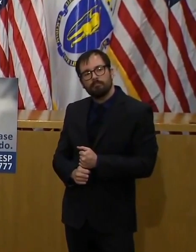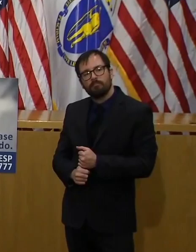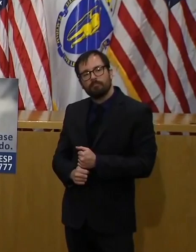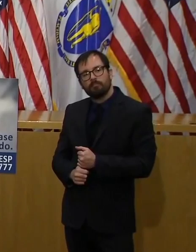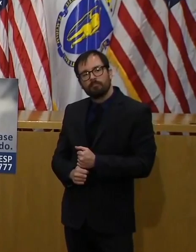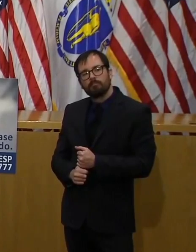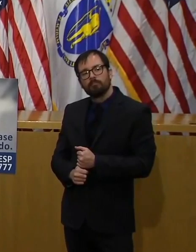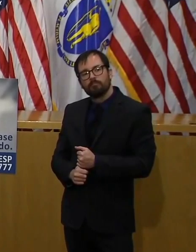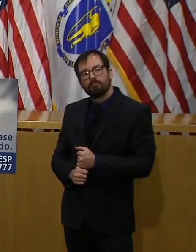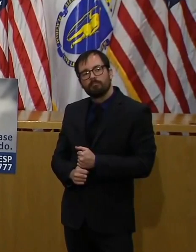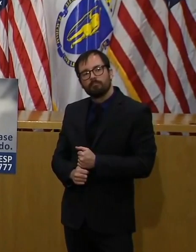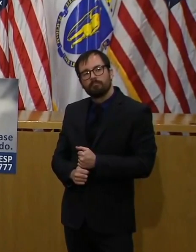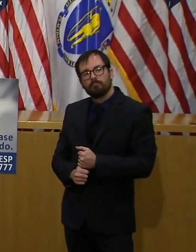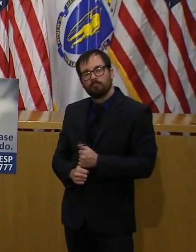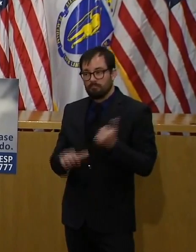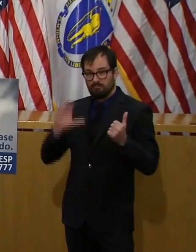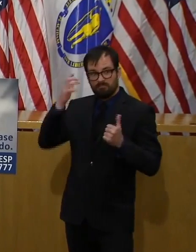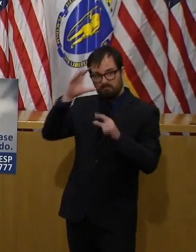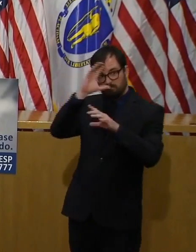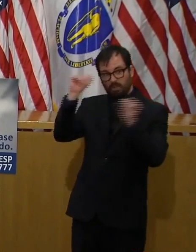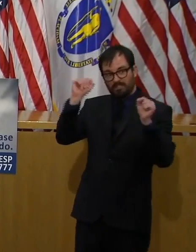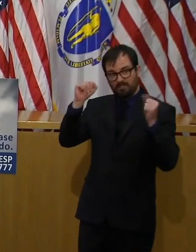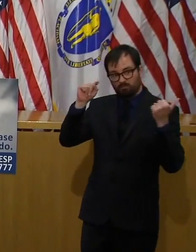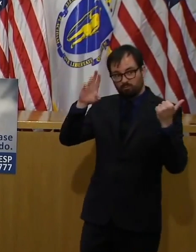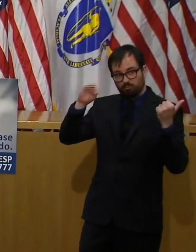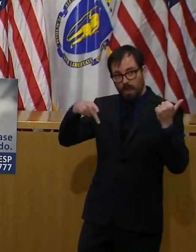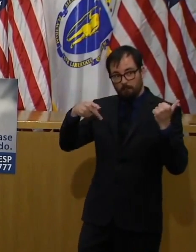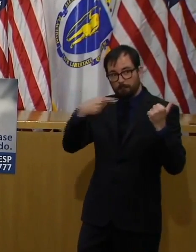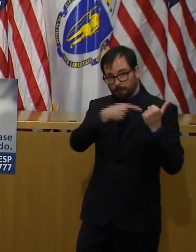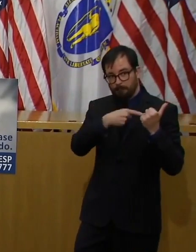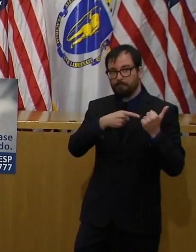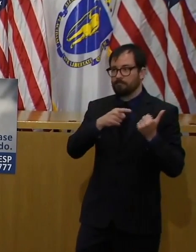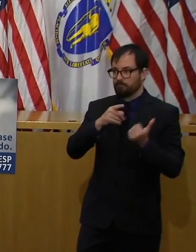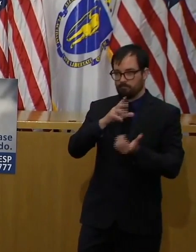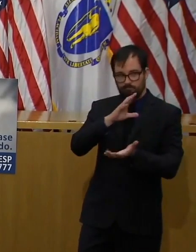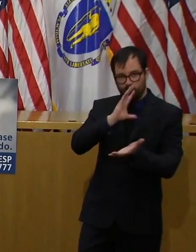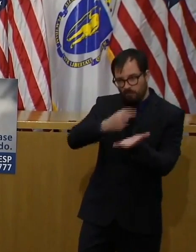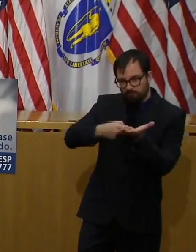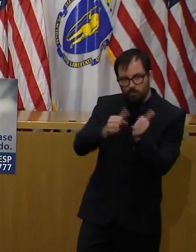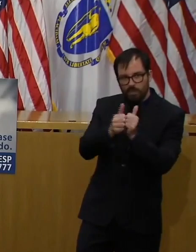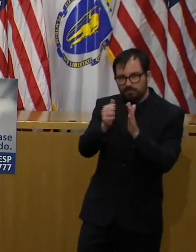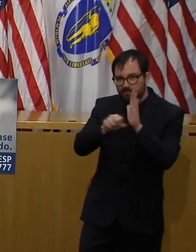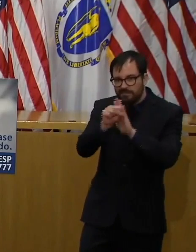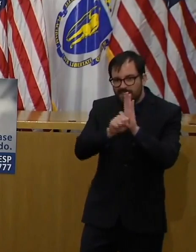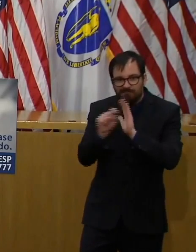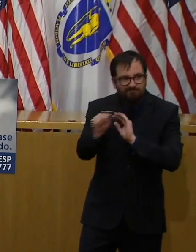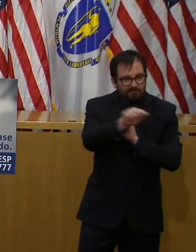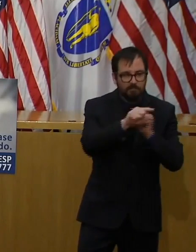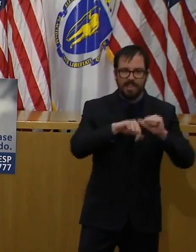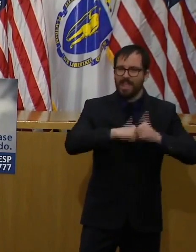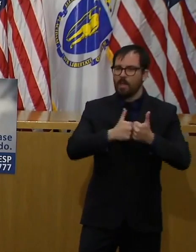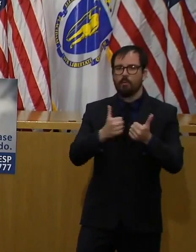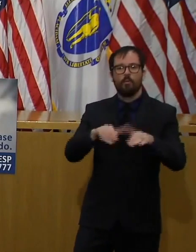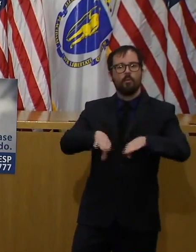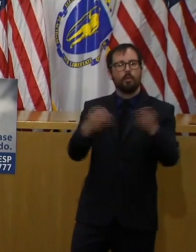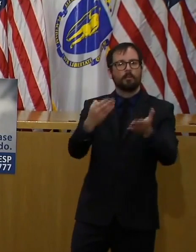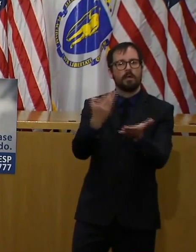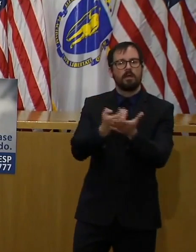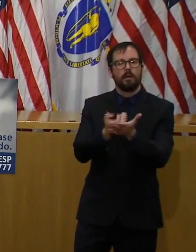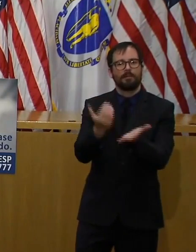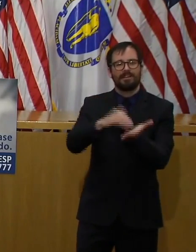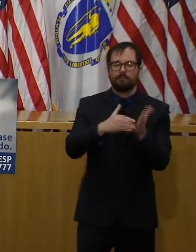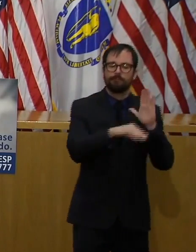part of that call, and are you expecting that there'll be some movement on that? So we've had